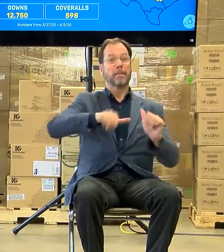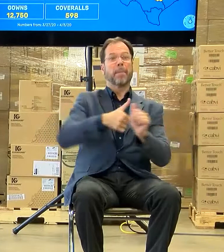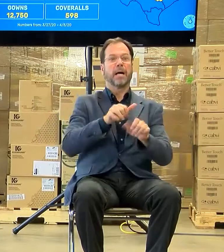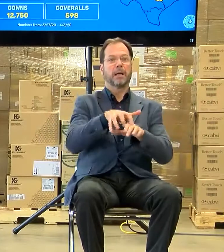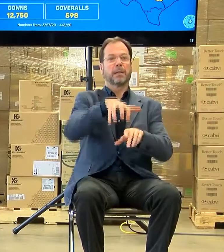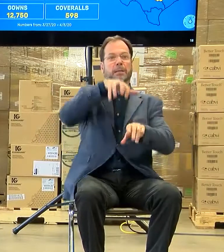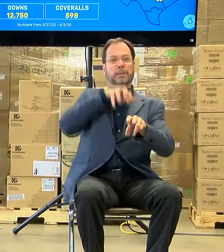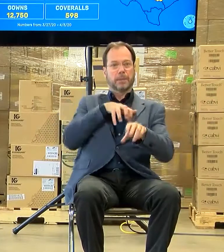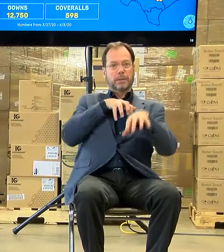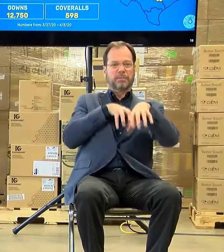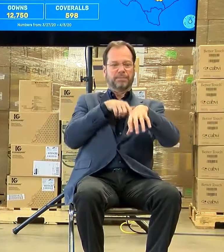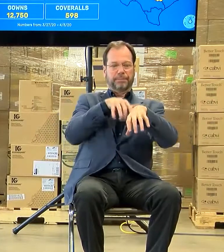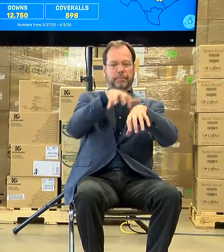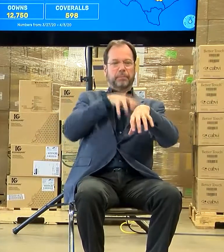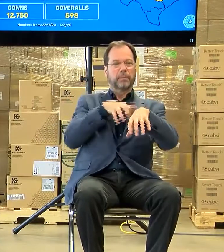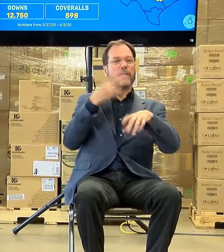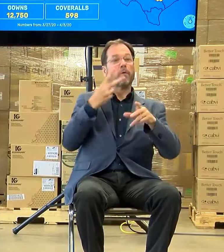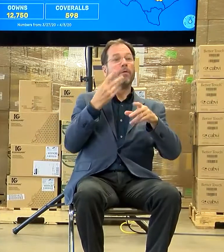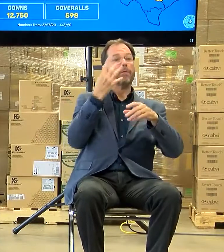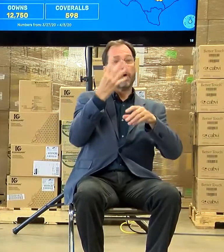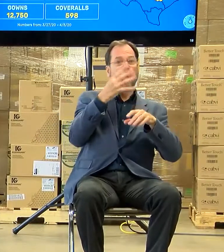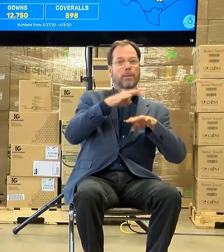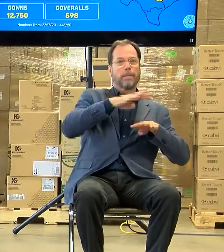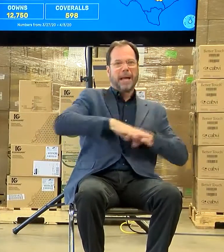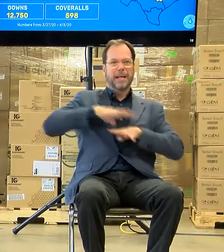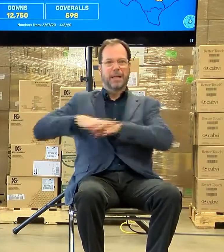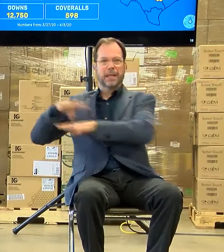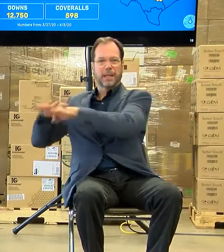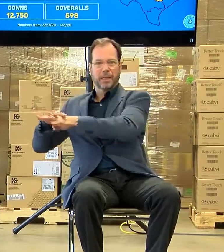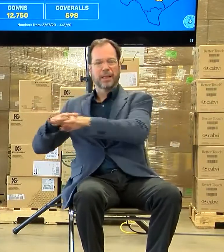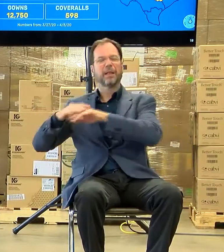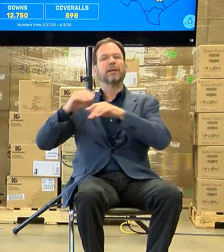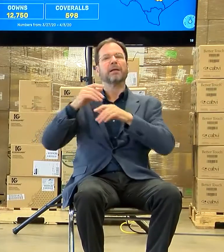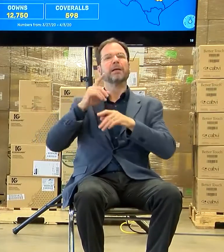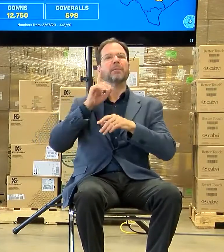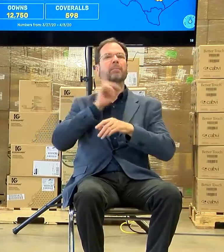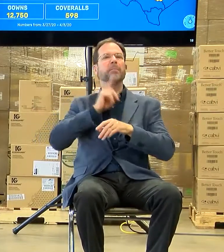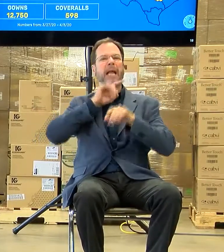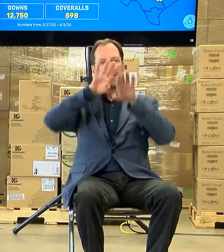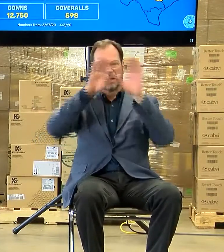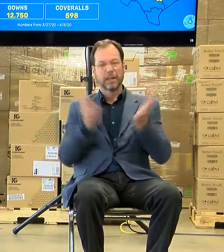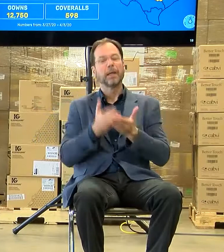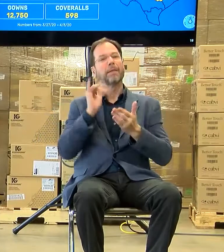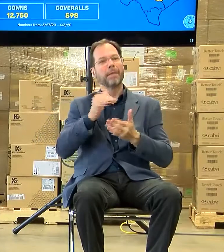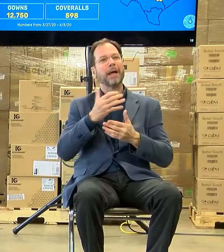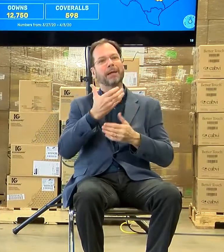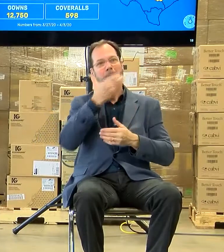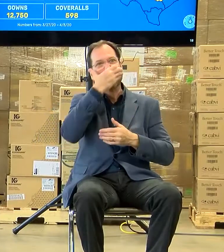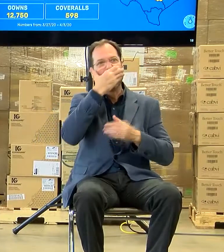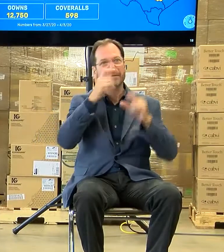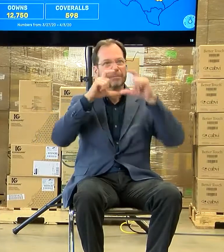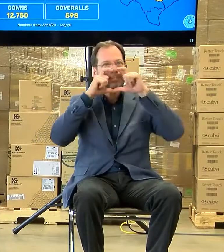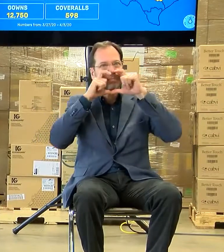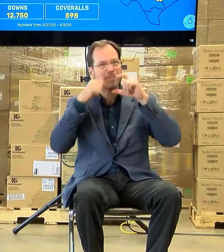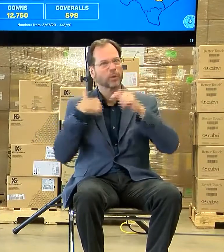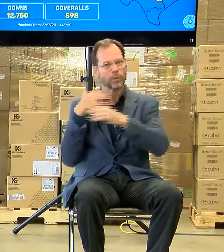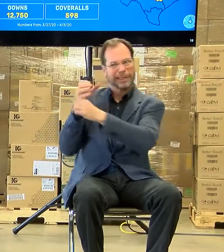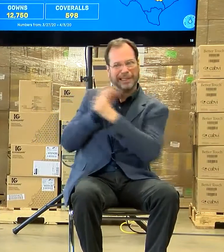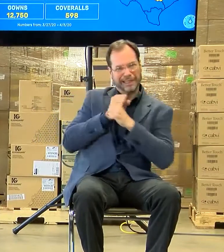that, there are 4 pallets of larger boxes that are wrapped in plastic. Those are the masks that have come in